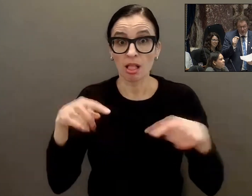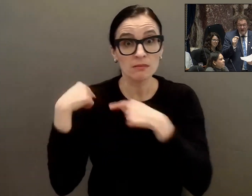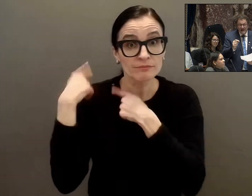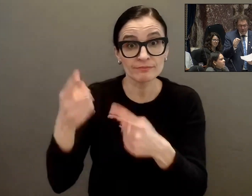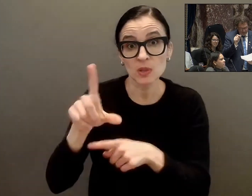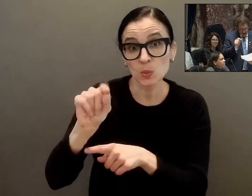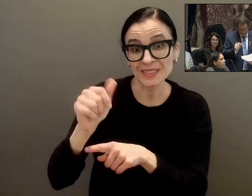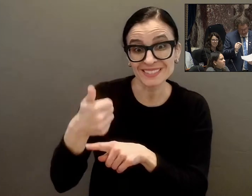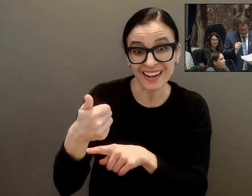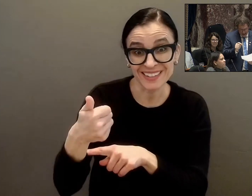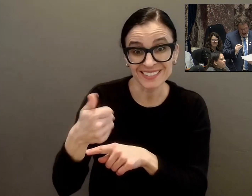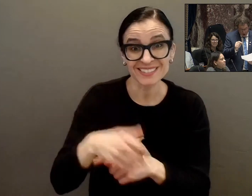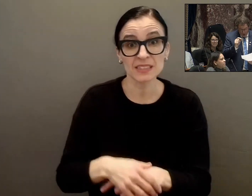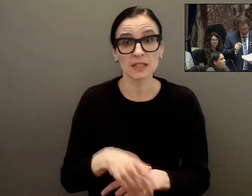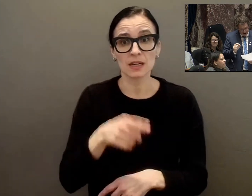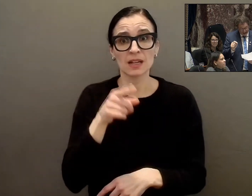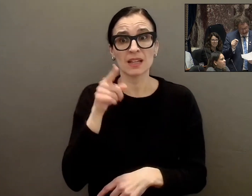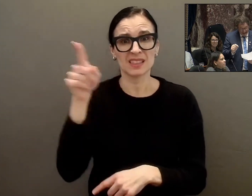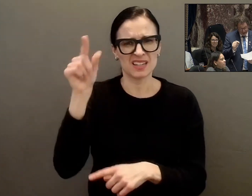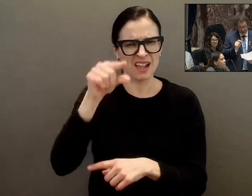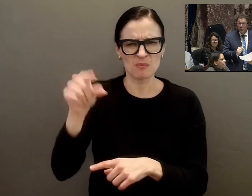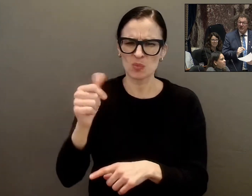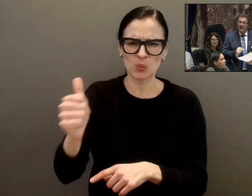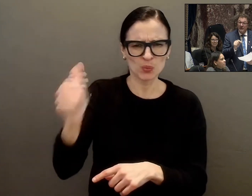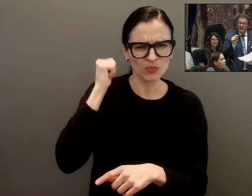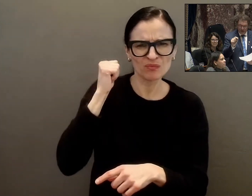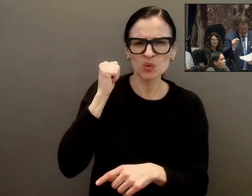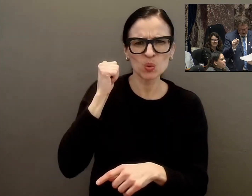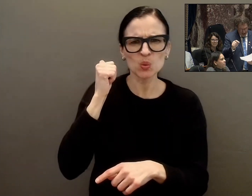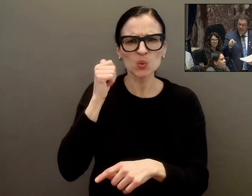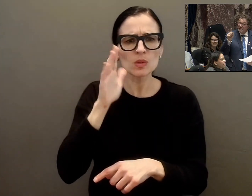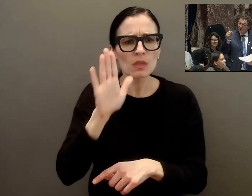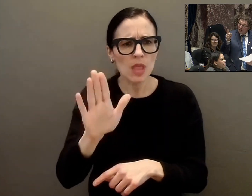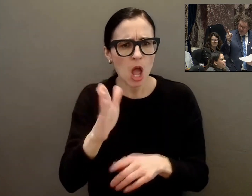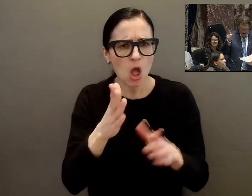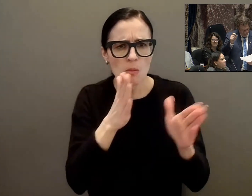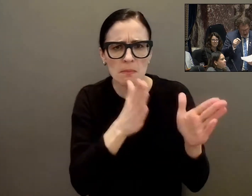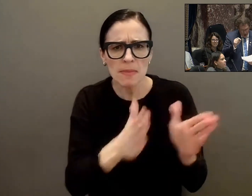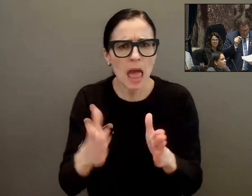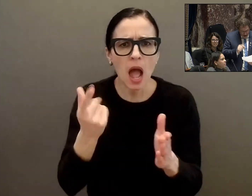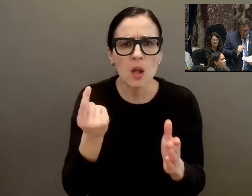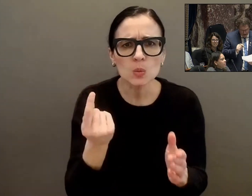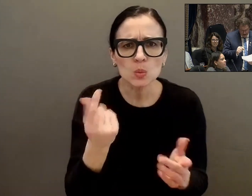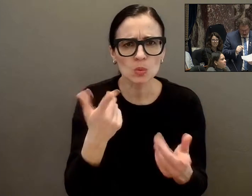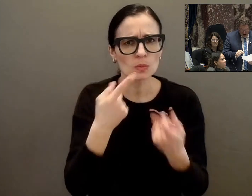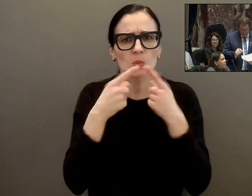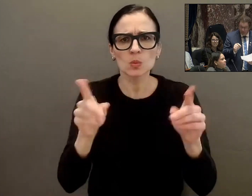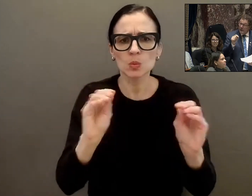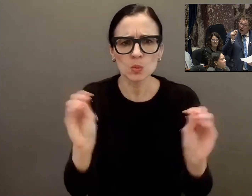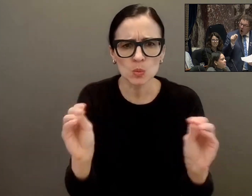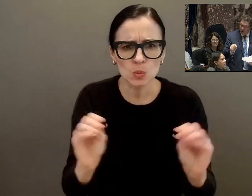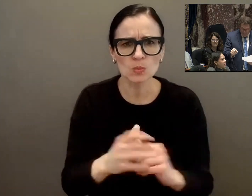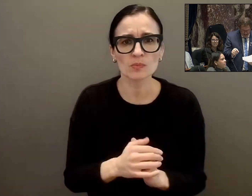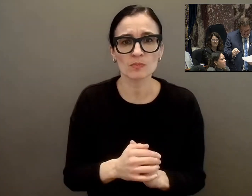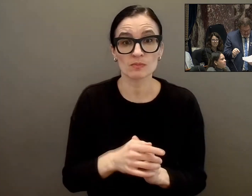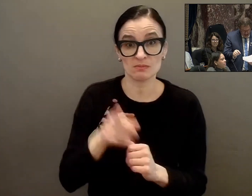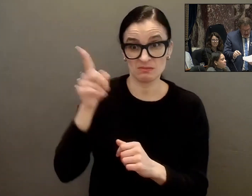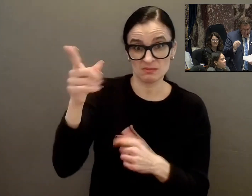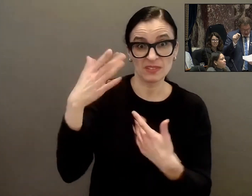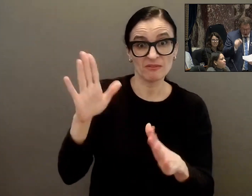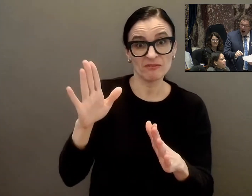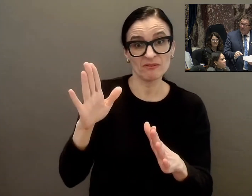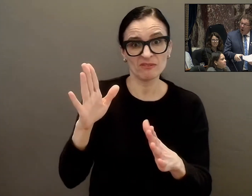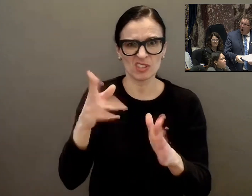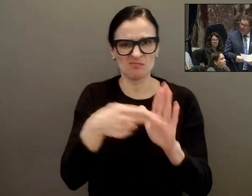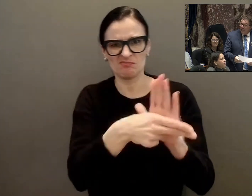as the most secretive government, according to the Canadian Association of Journalists. Mr. Speaker, when will this government recall committees